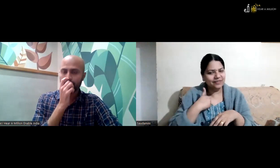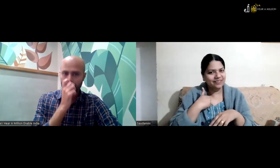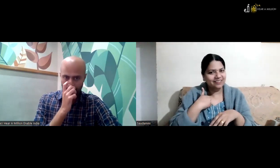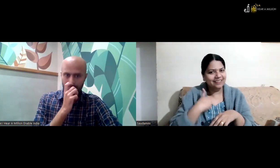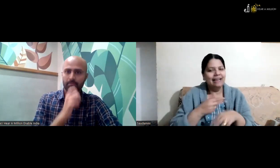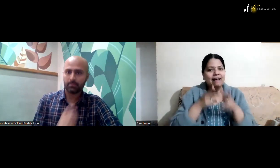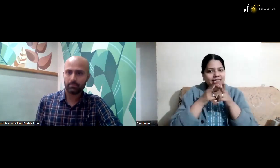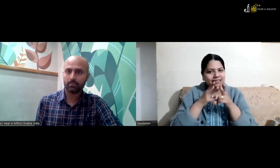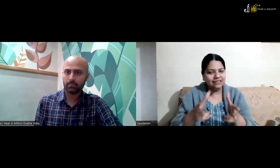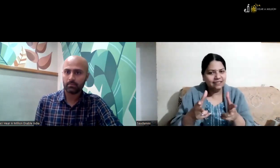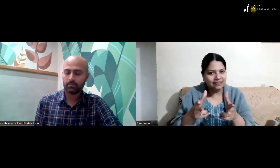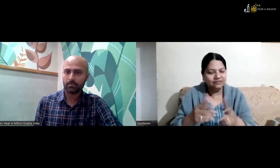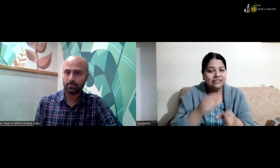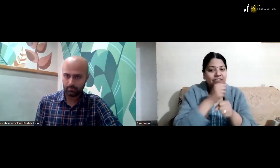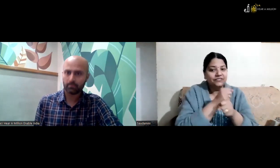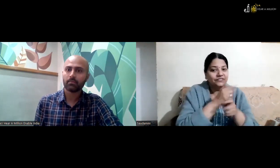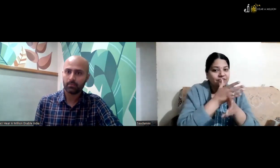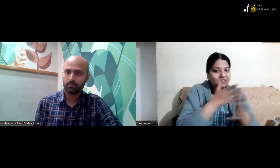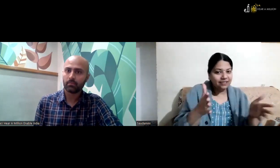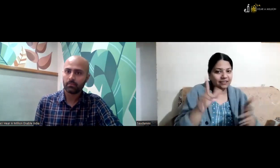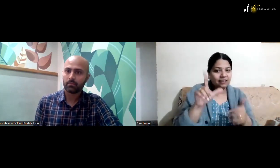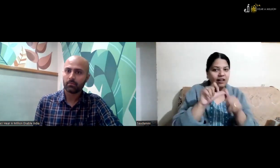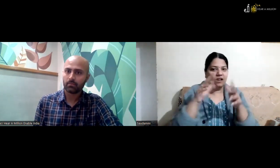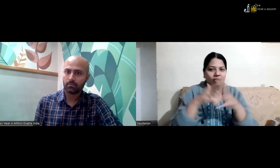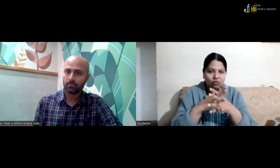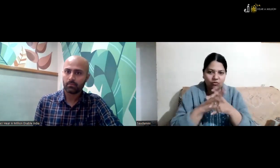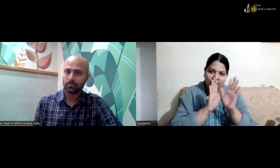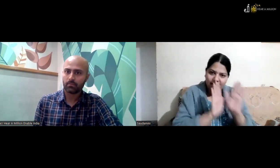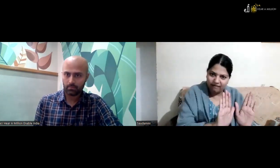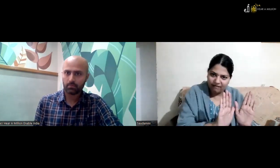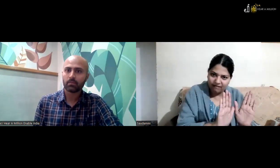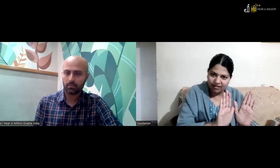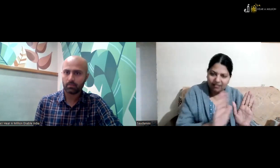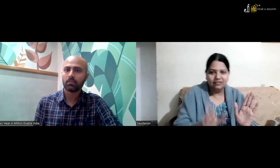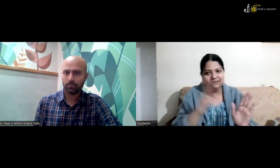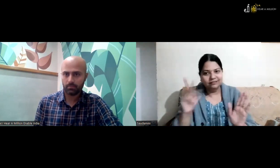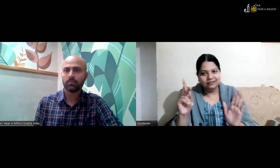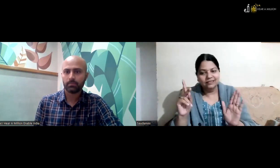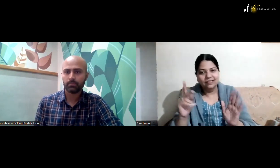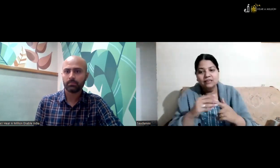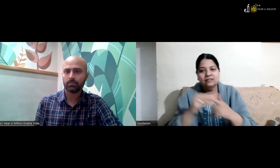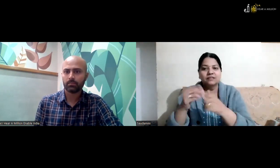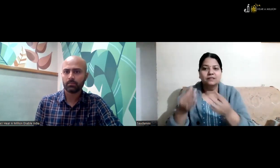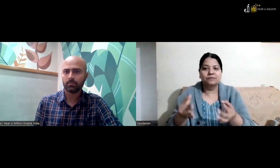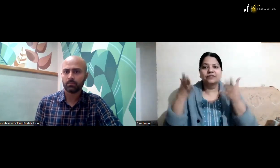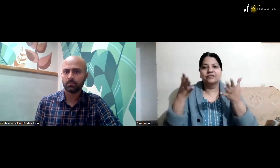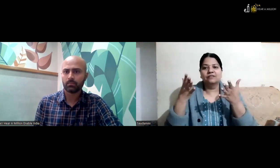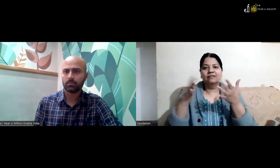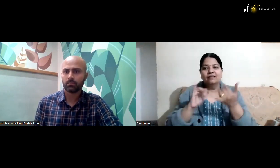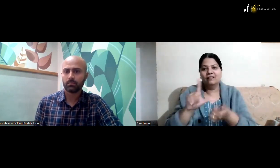in the first session as well, hope you remember I was the panelist in that first session as well. So there are quite laws with